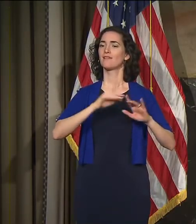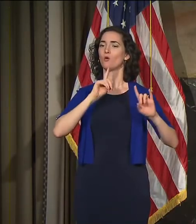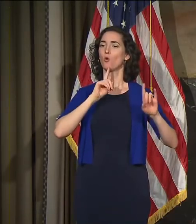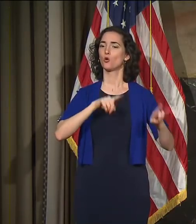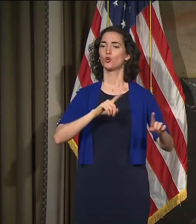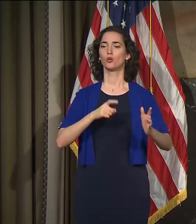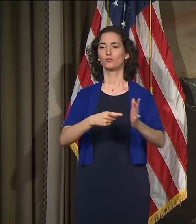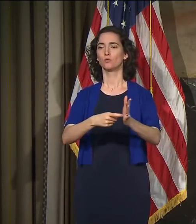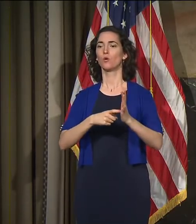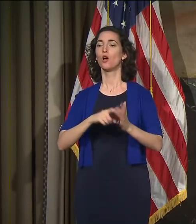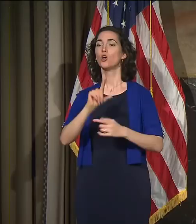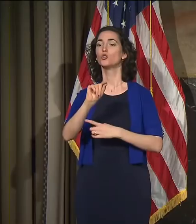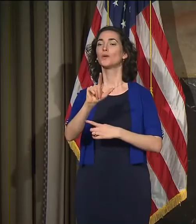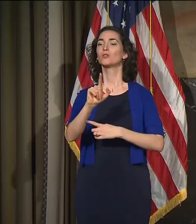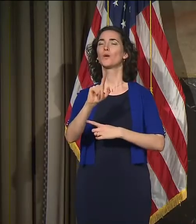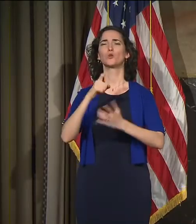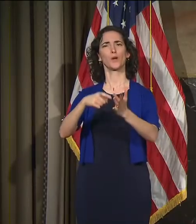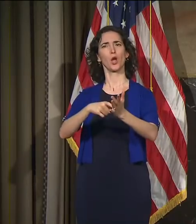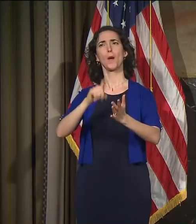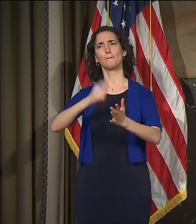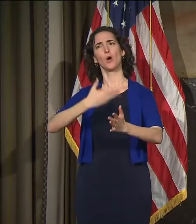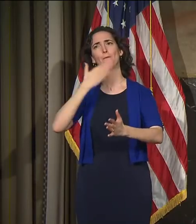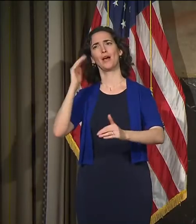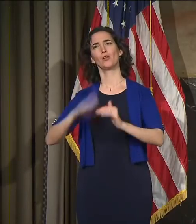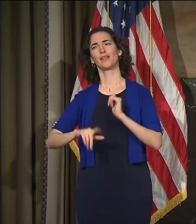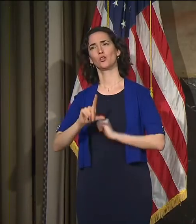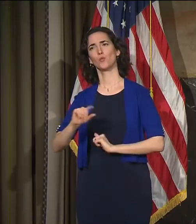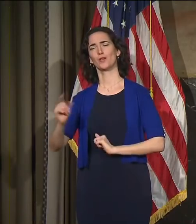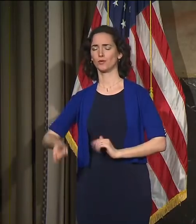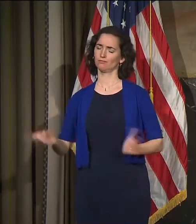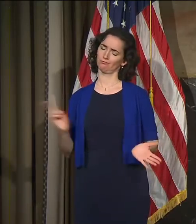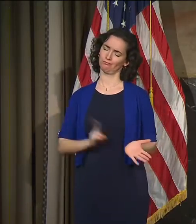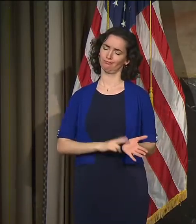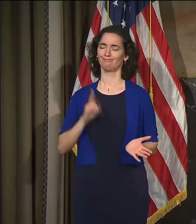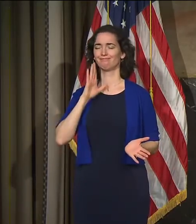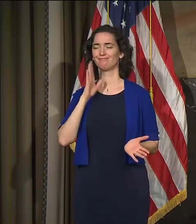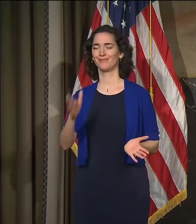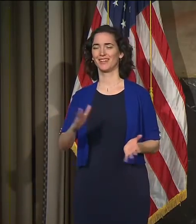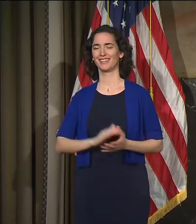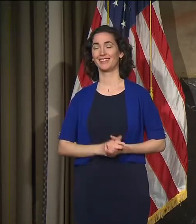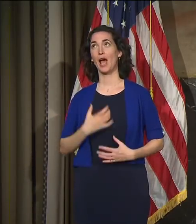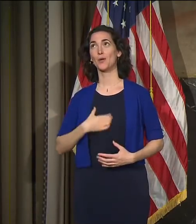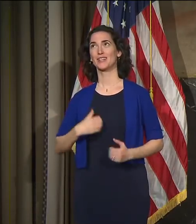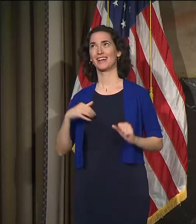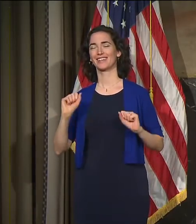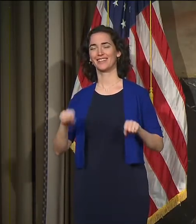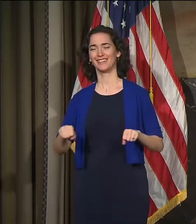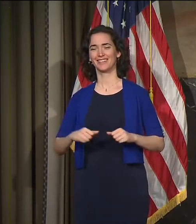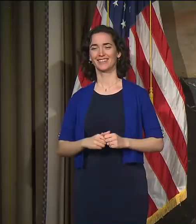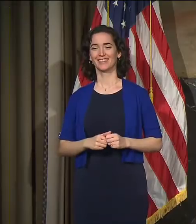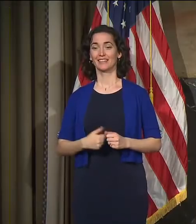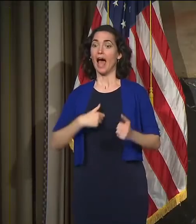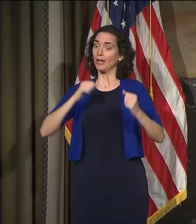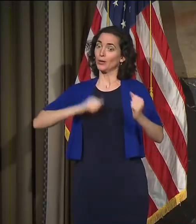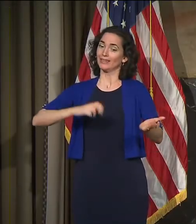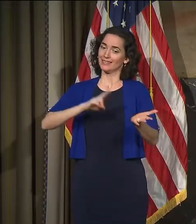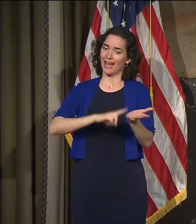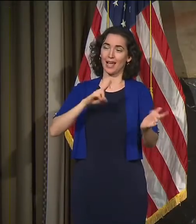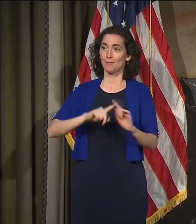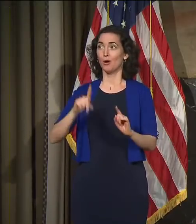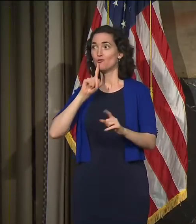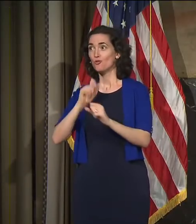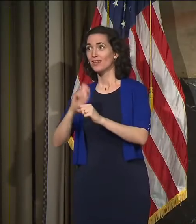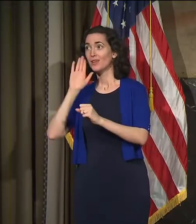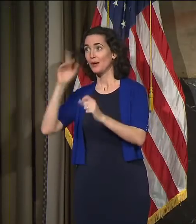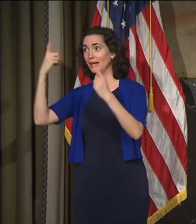that 2021 be much better than 2020. I wish I could do that. I guess I could do it. I'm not sure